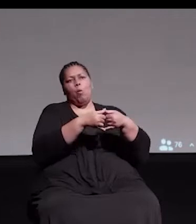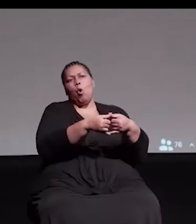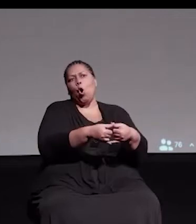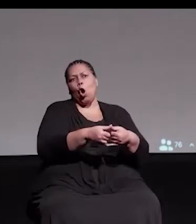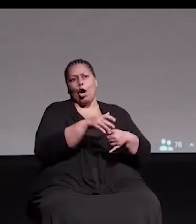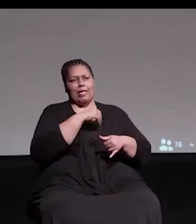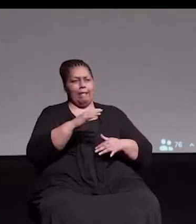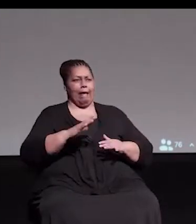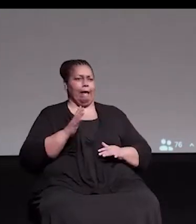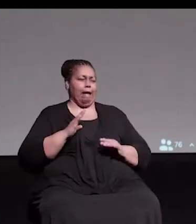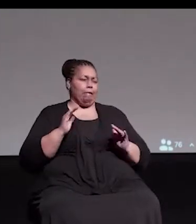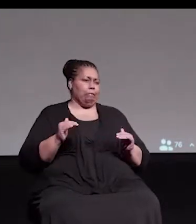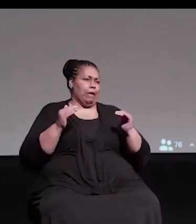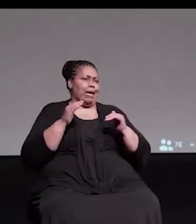institutions.